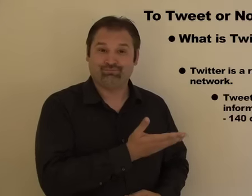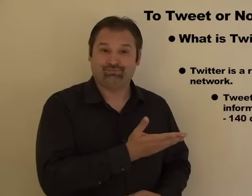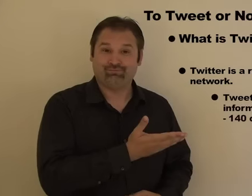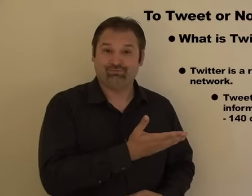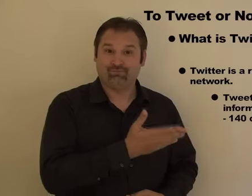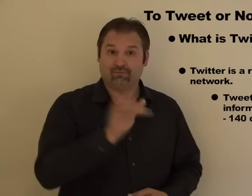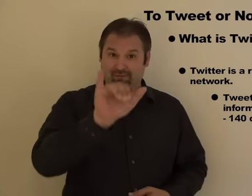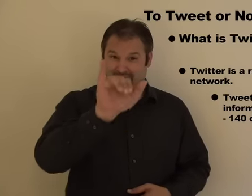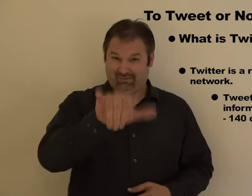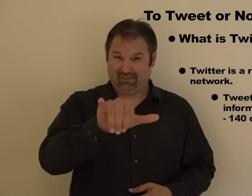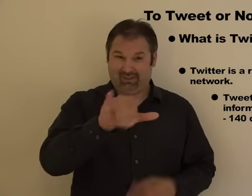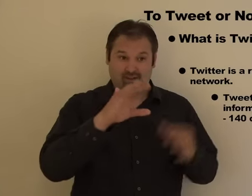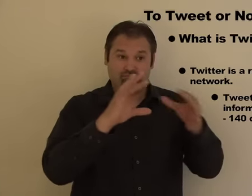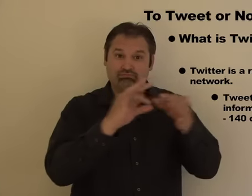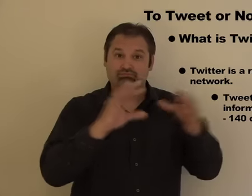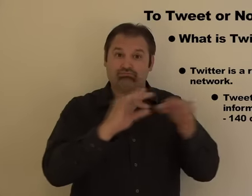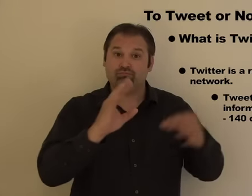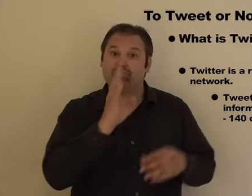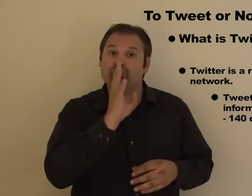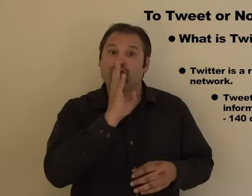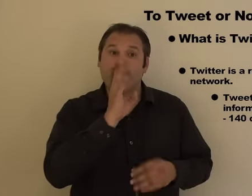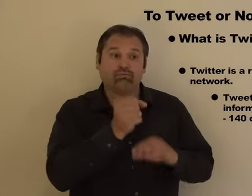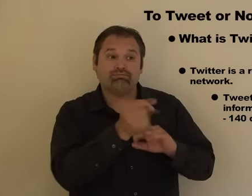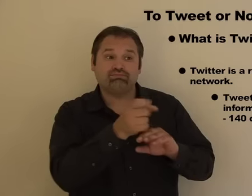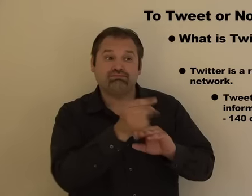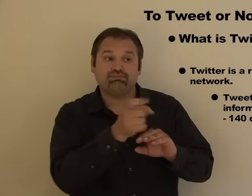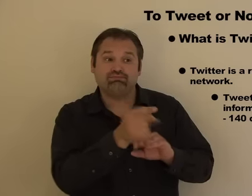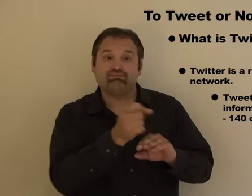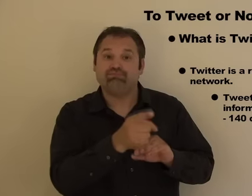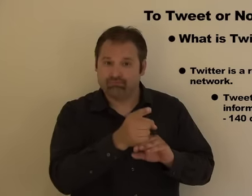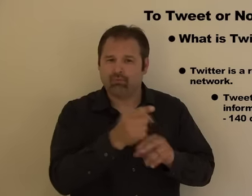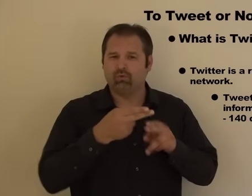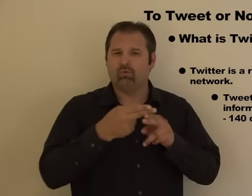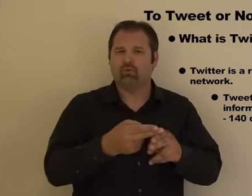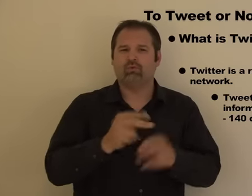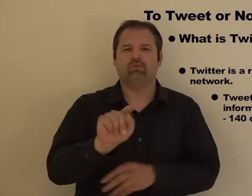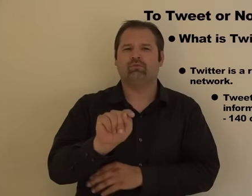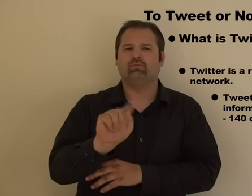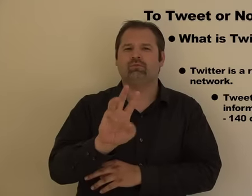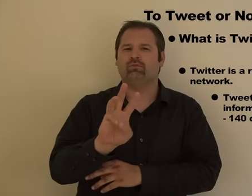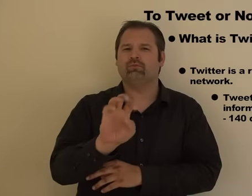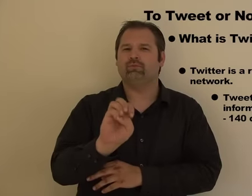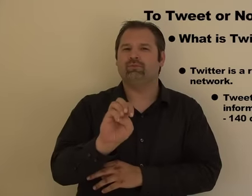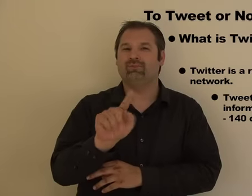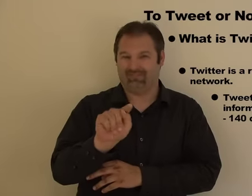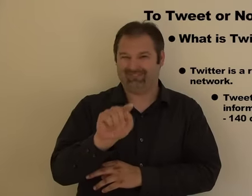Next, at the heart of Twitter are small bursts of information called tweets.